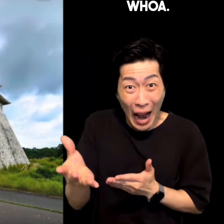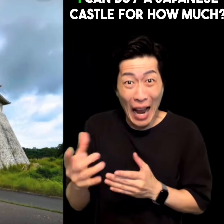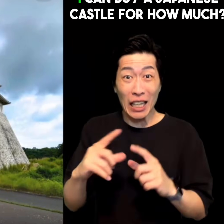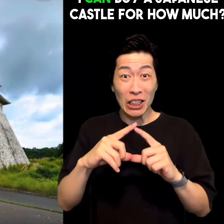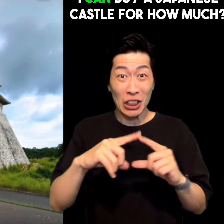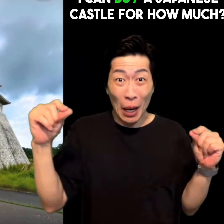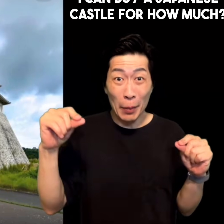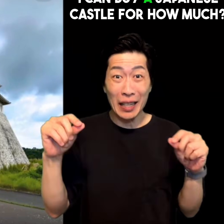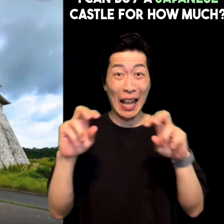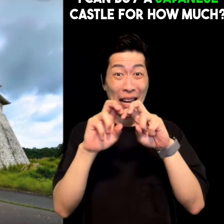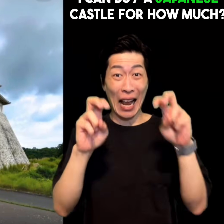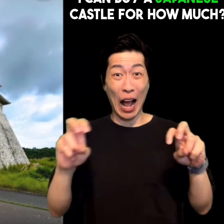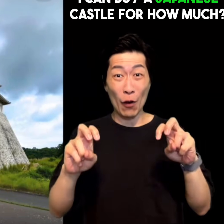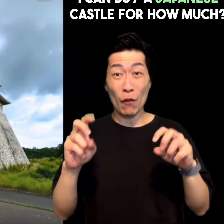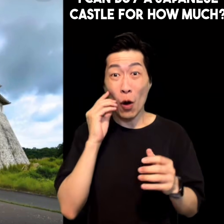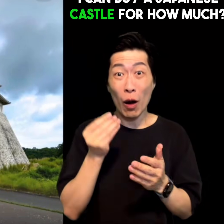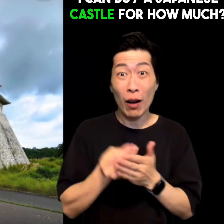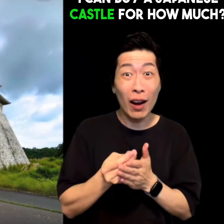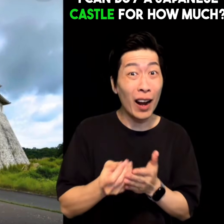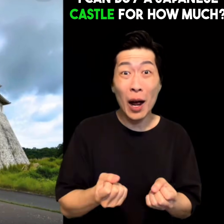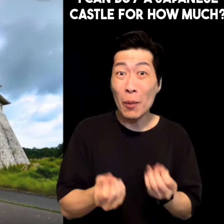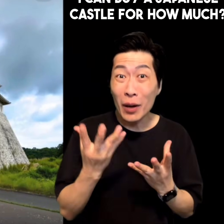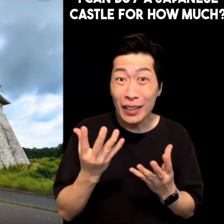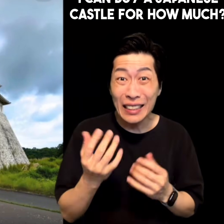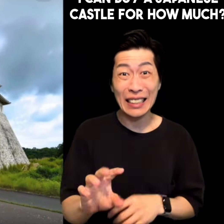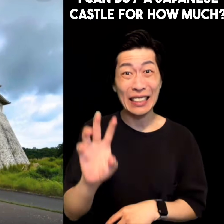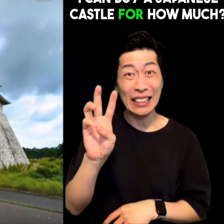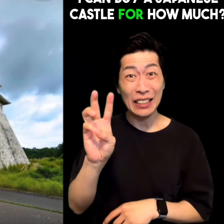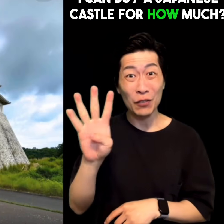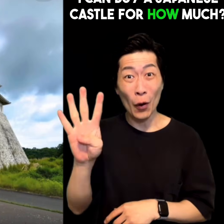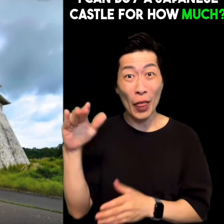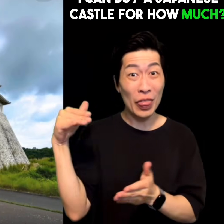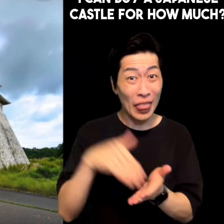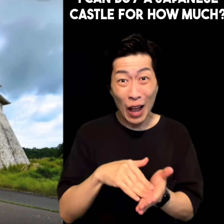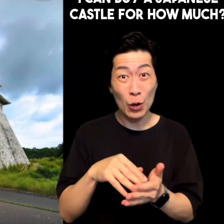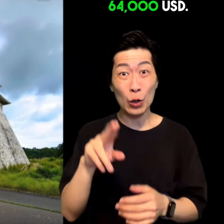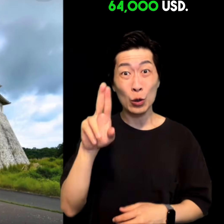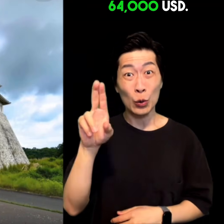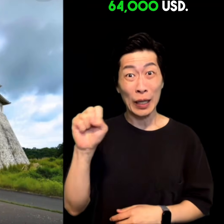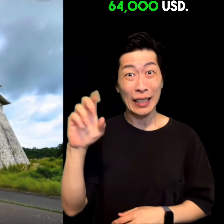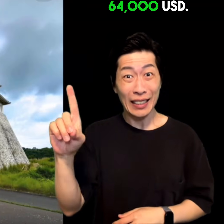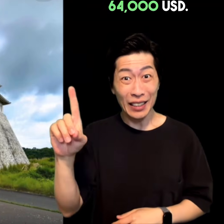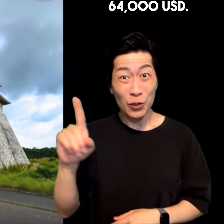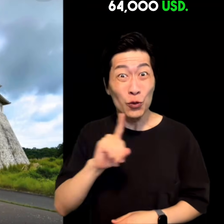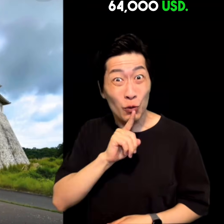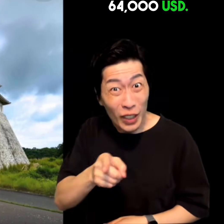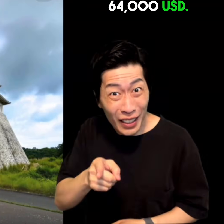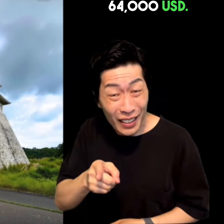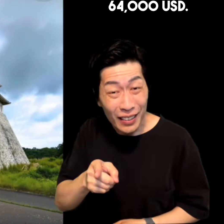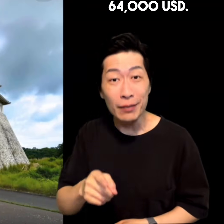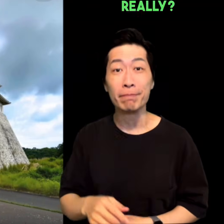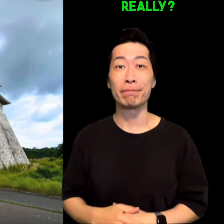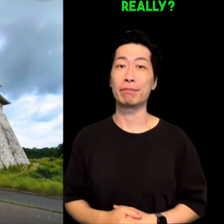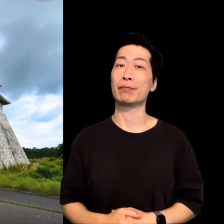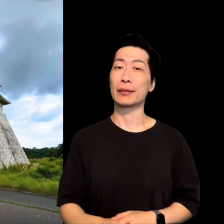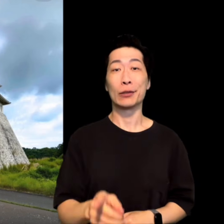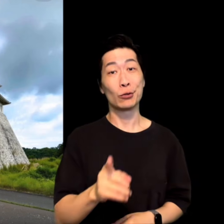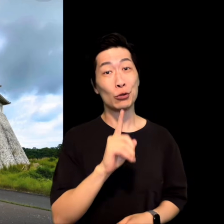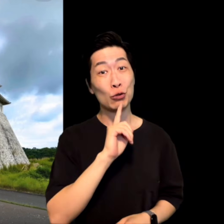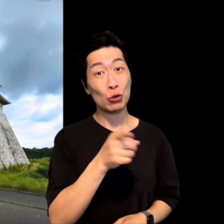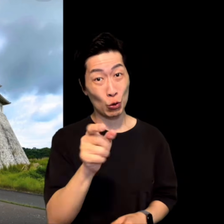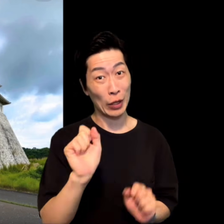Whoa! I can buy a Japanese castle for how much? 64,000 USD?